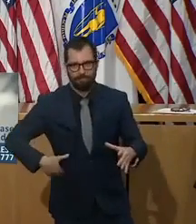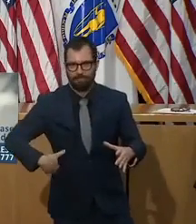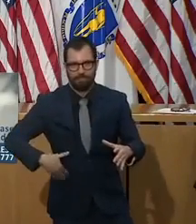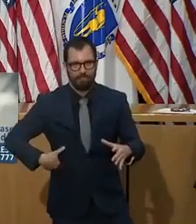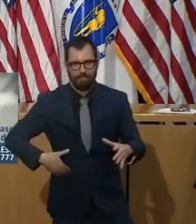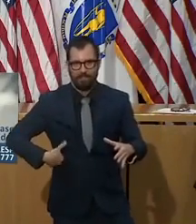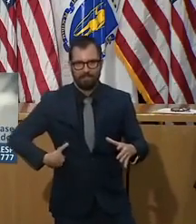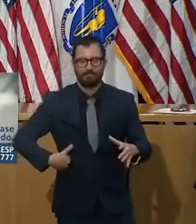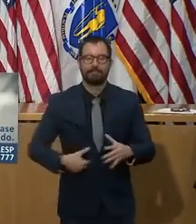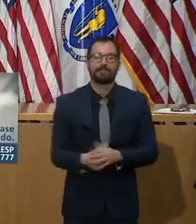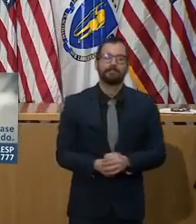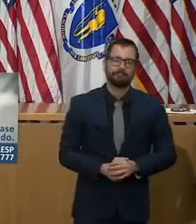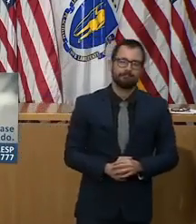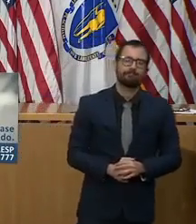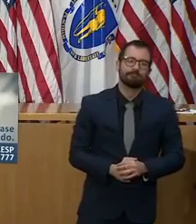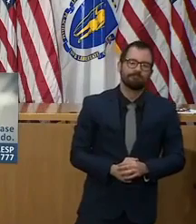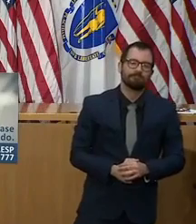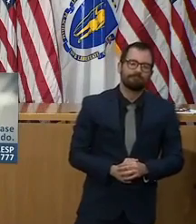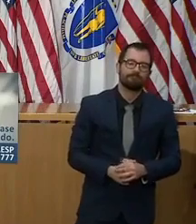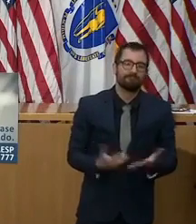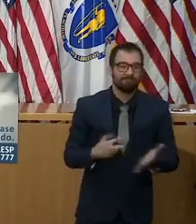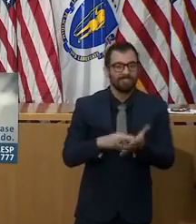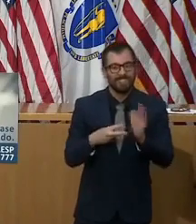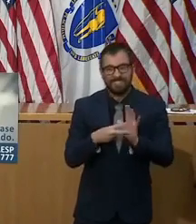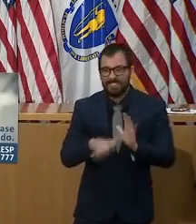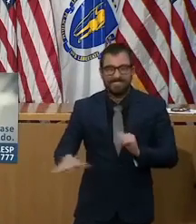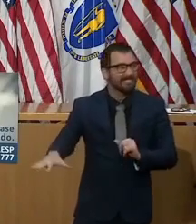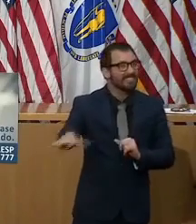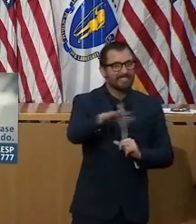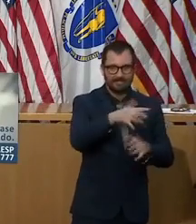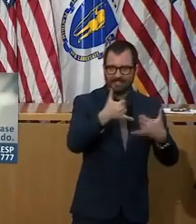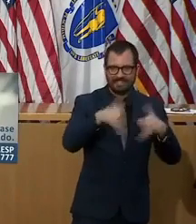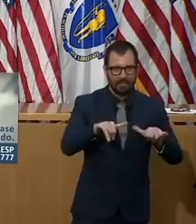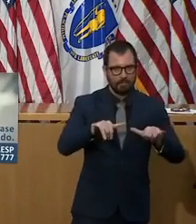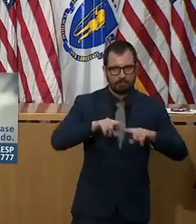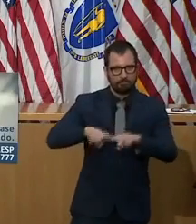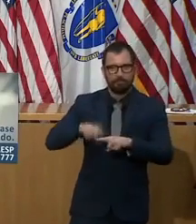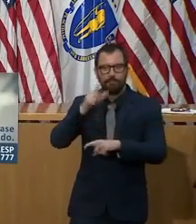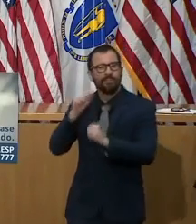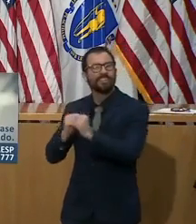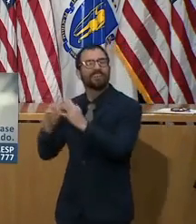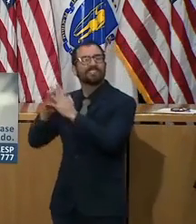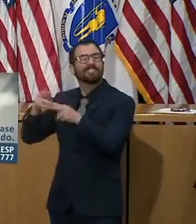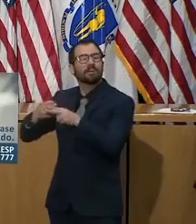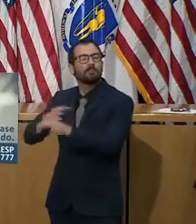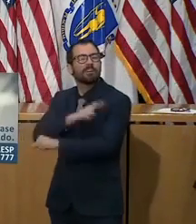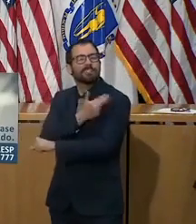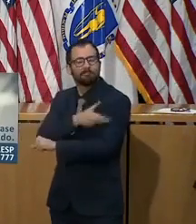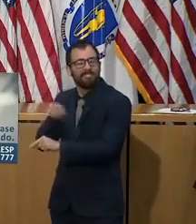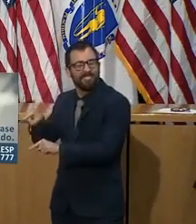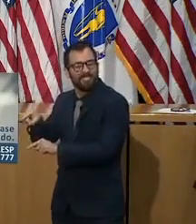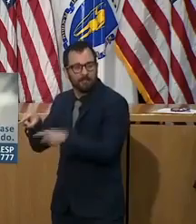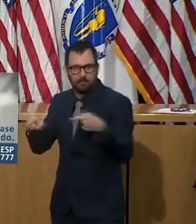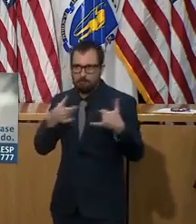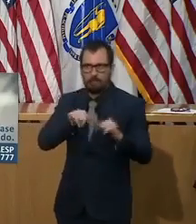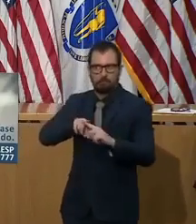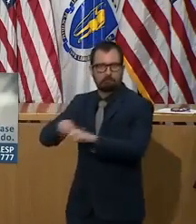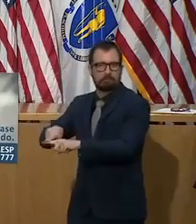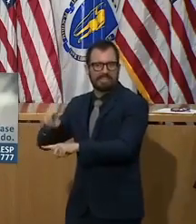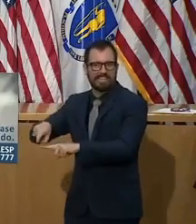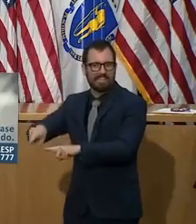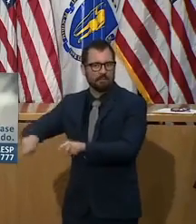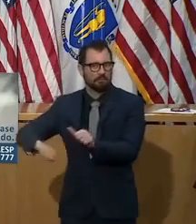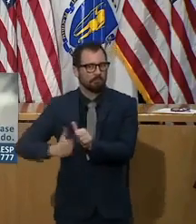their emergency surge beds to treat patients. There are still approximately 3,900 people hospitalized